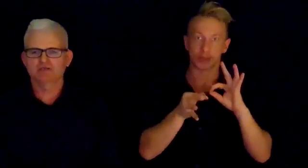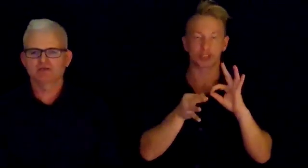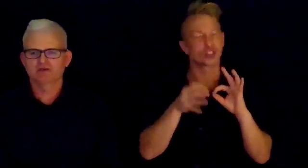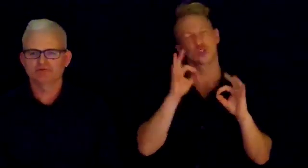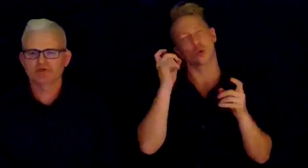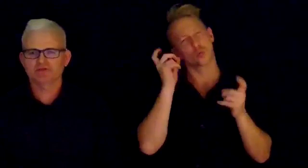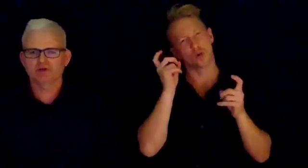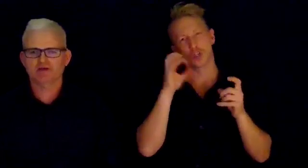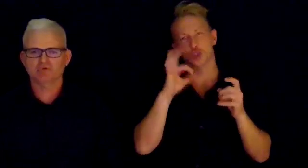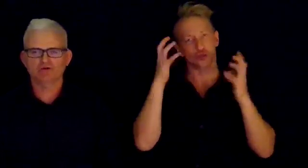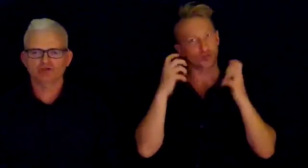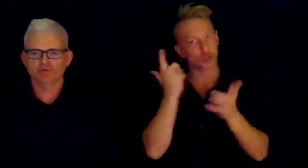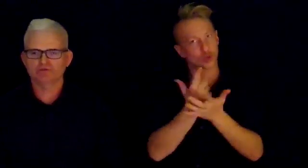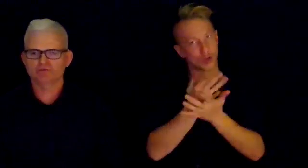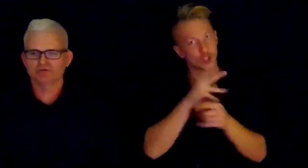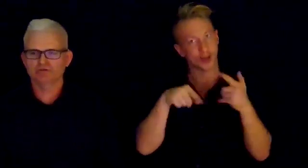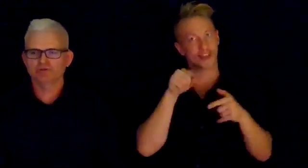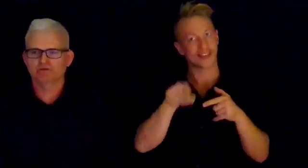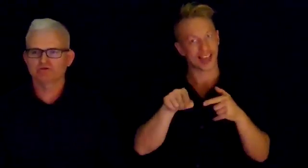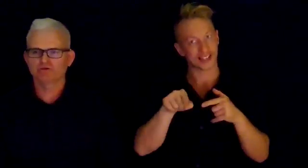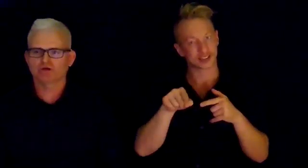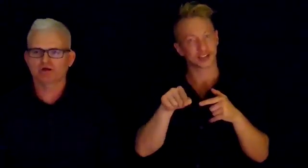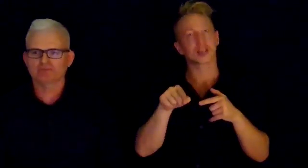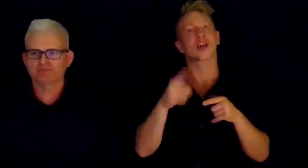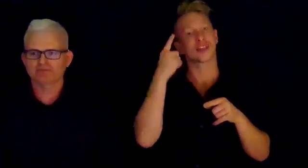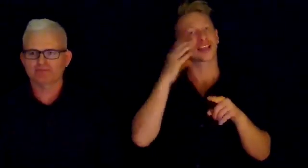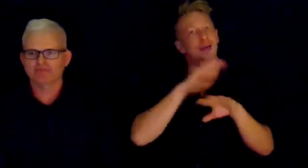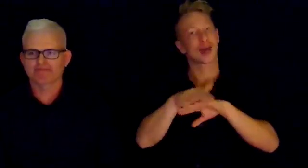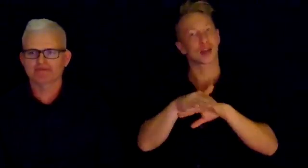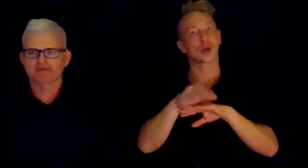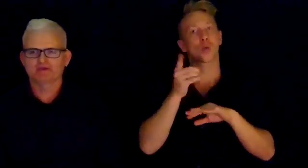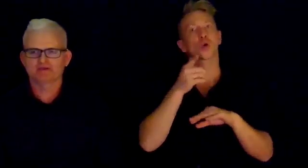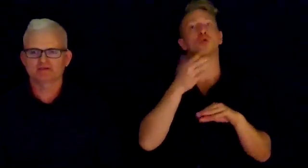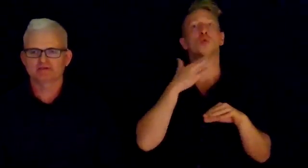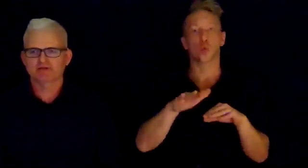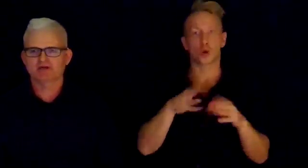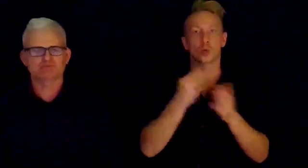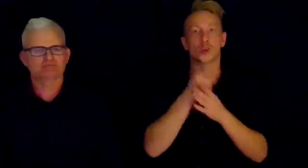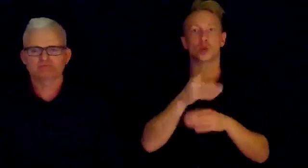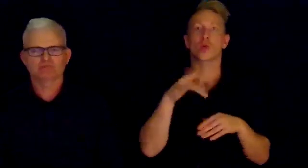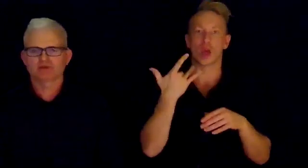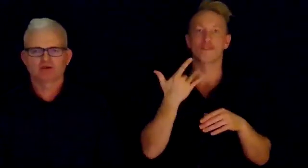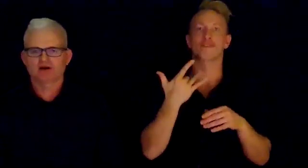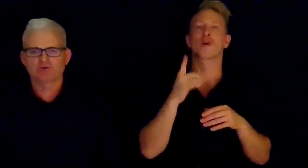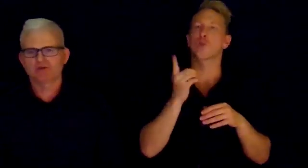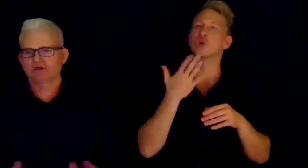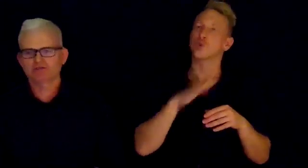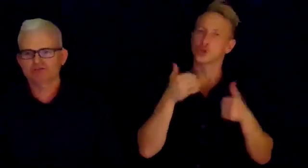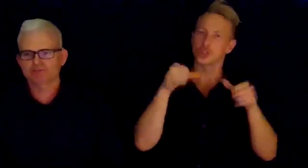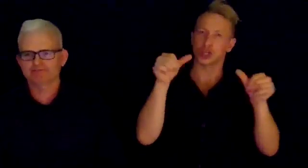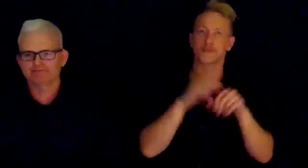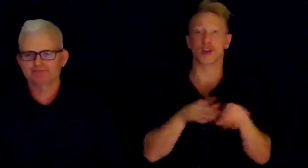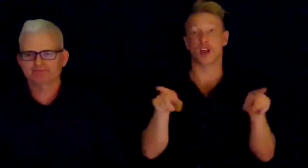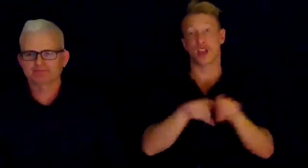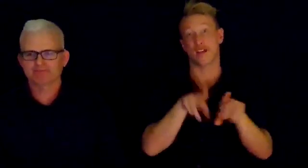need. Really, it's about what you want to do with your life. It's about, I want to go